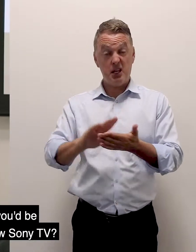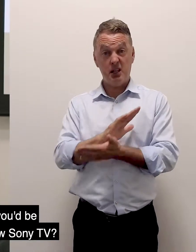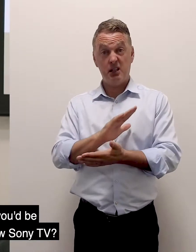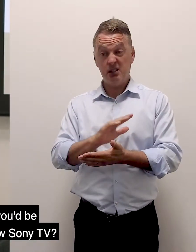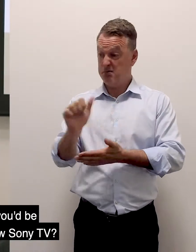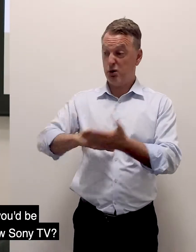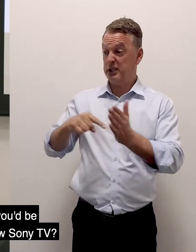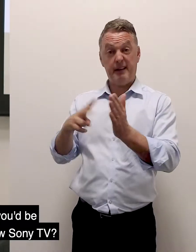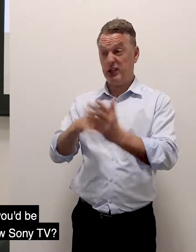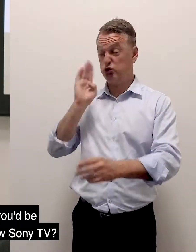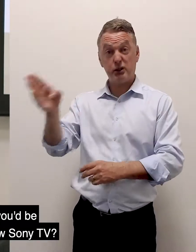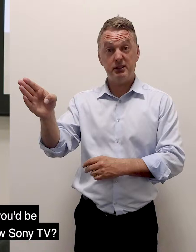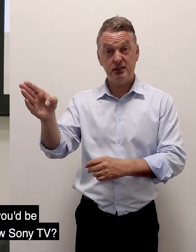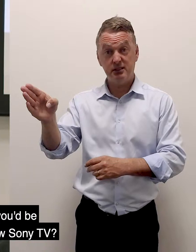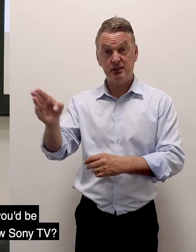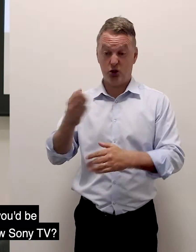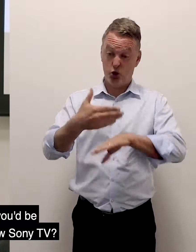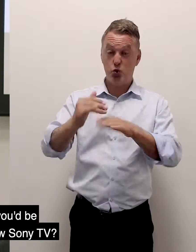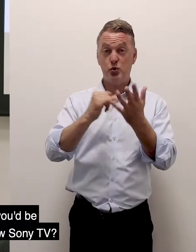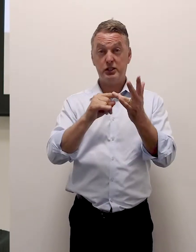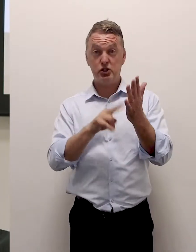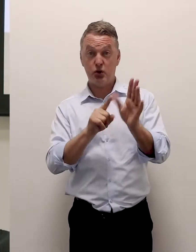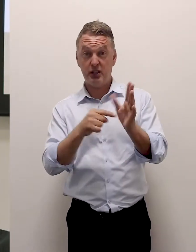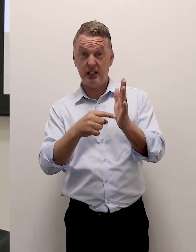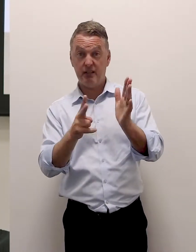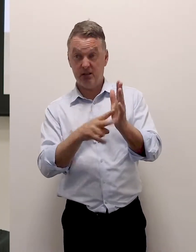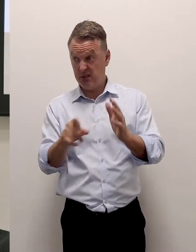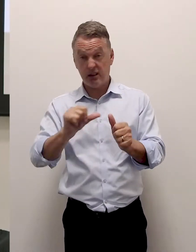Do you think you'd be happy with the new Sony TV?